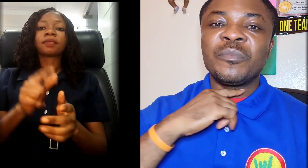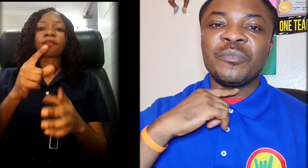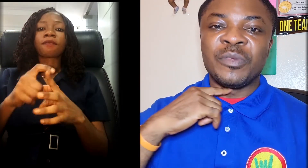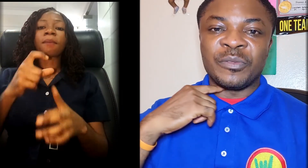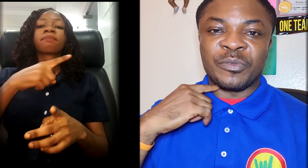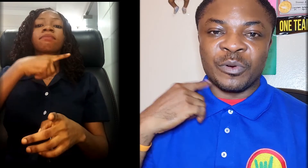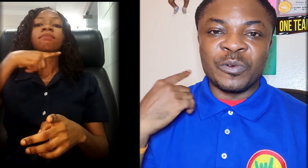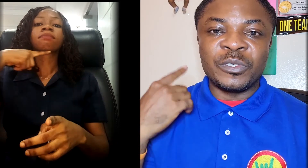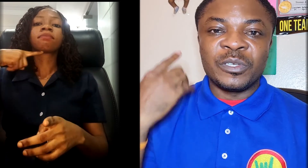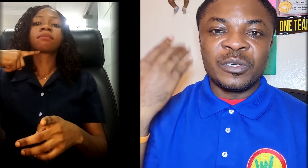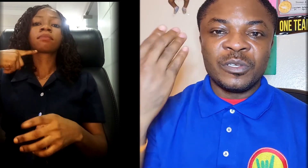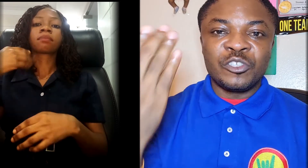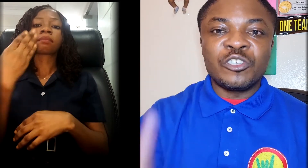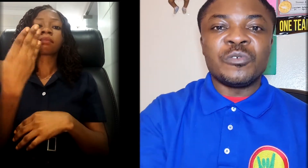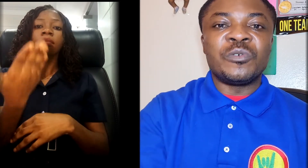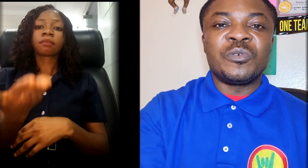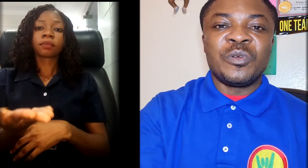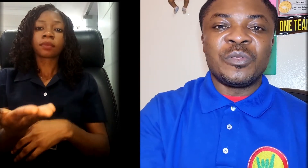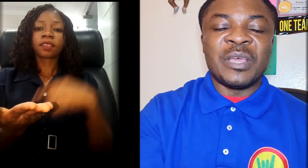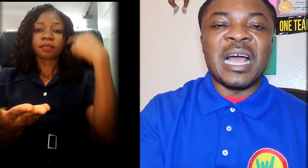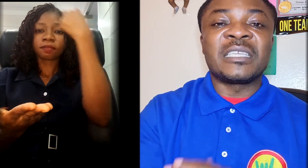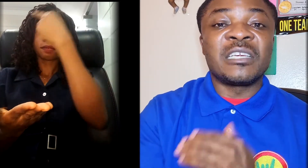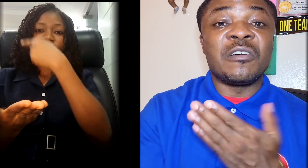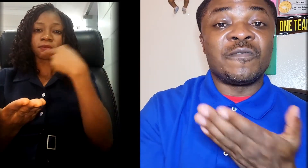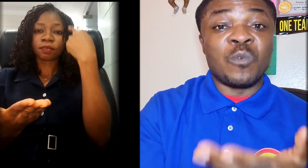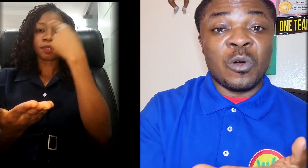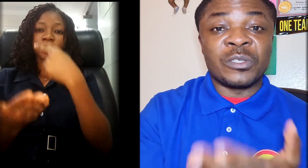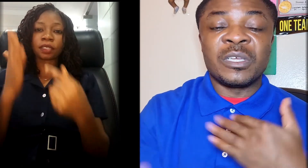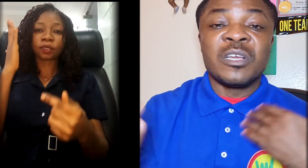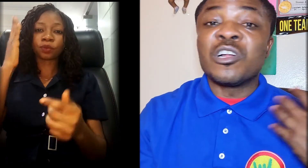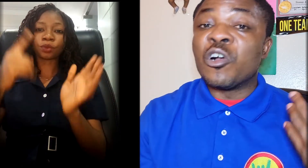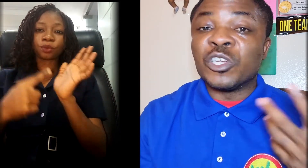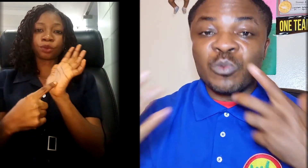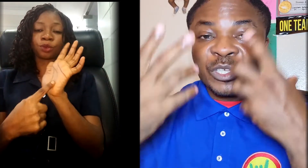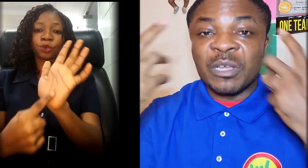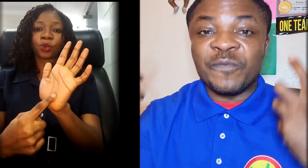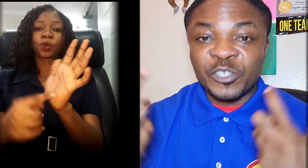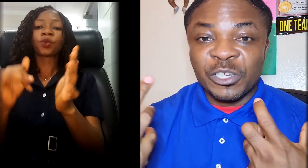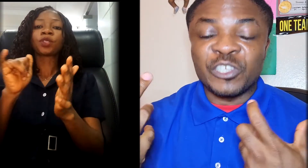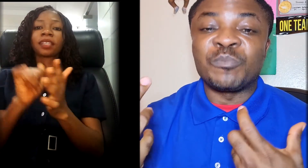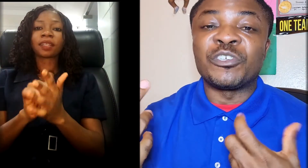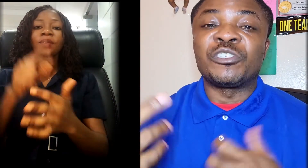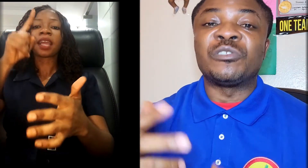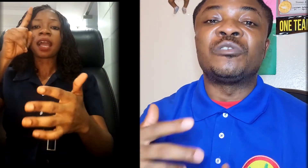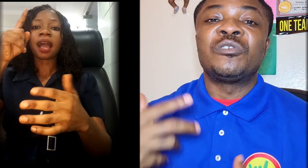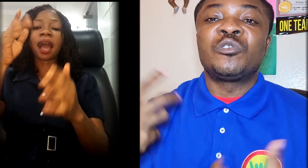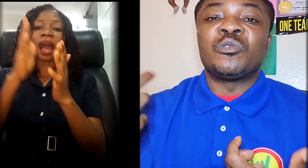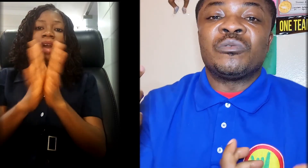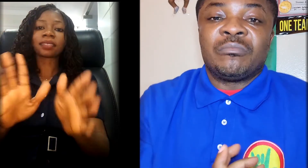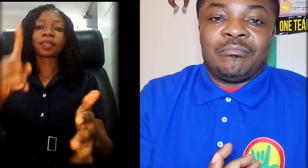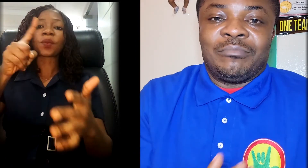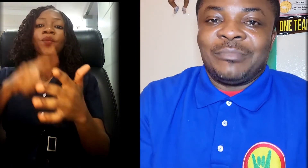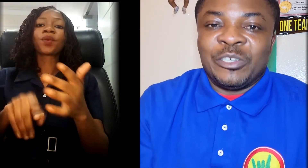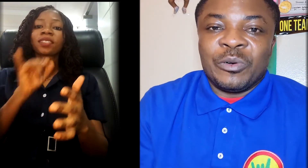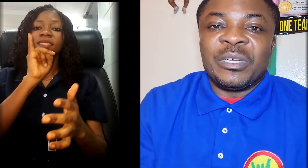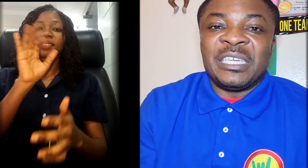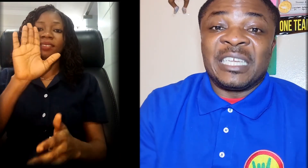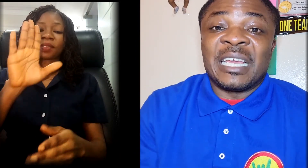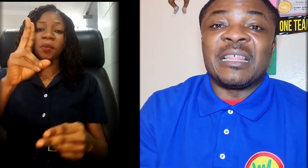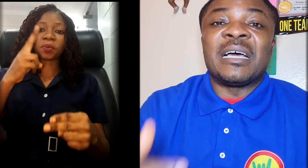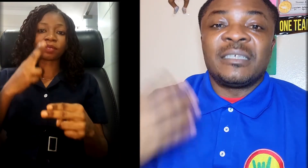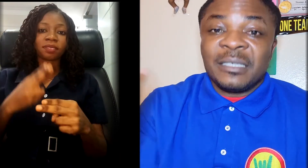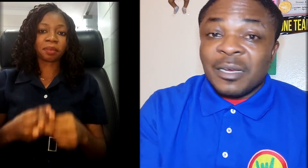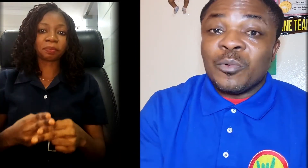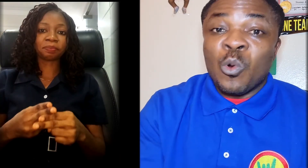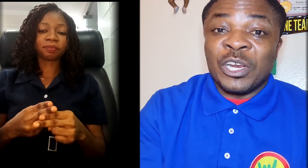from the throat to the asking of what, goes with some facial expression to